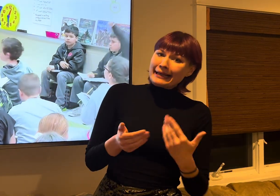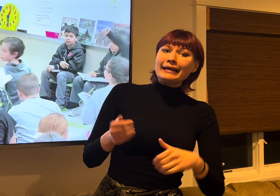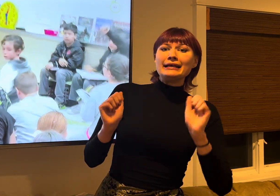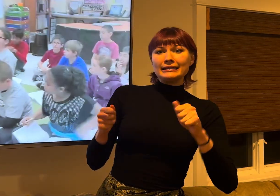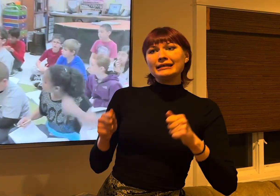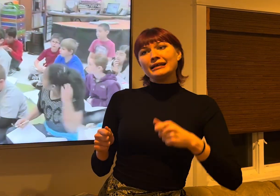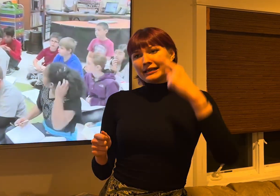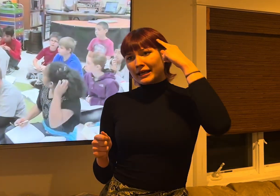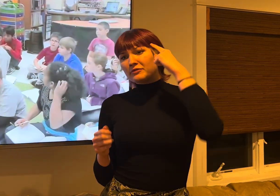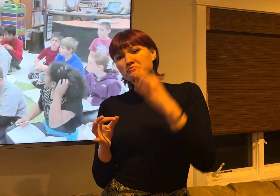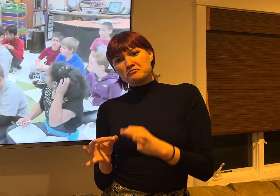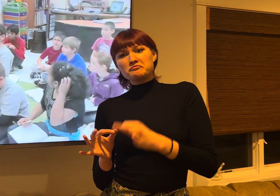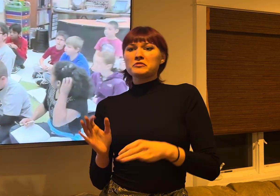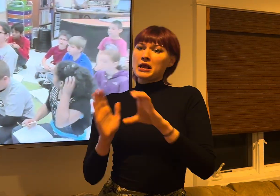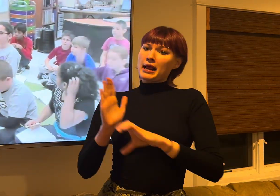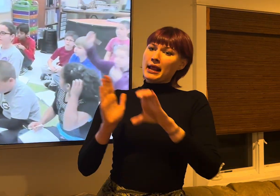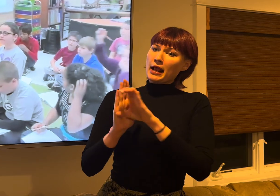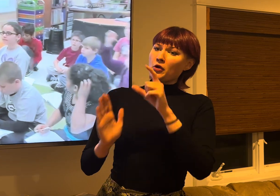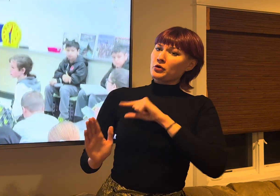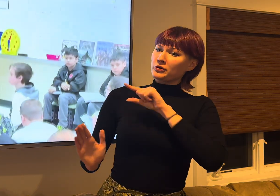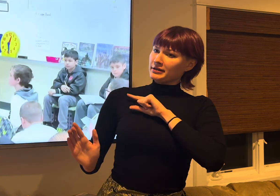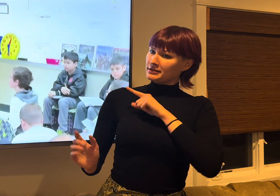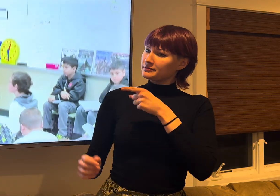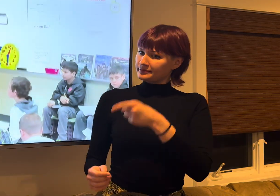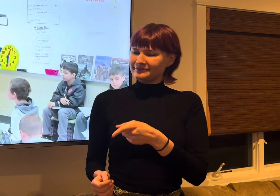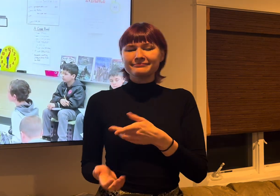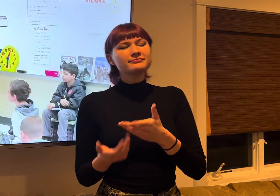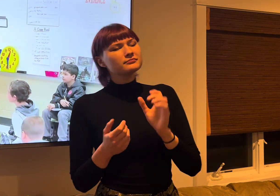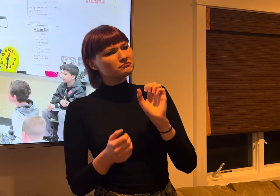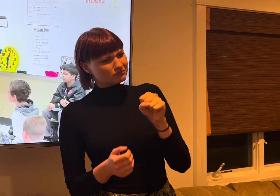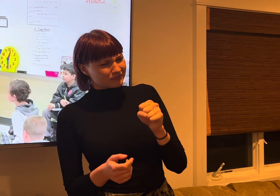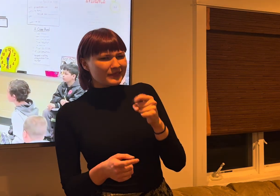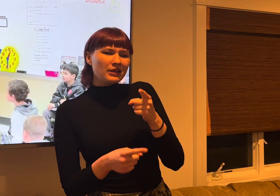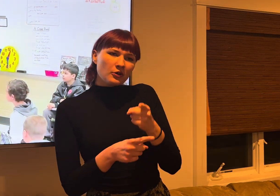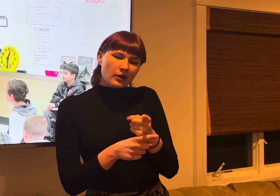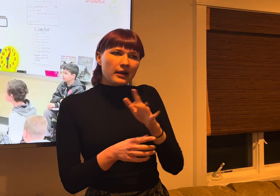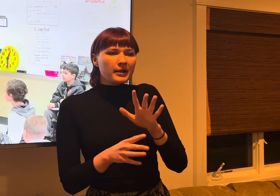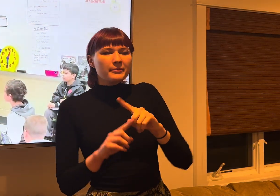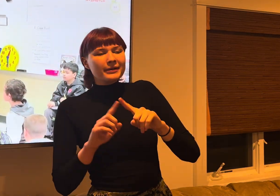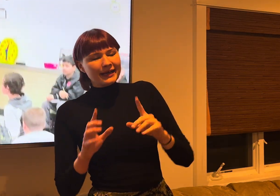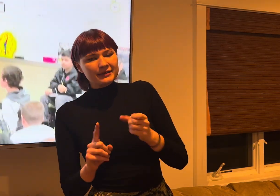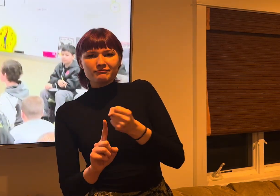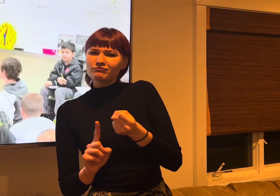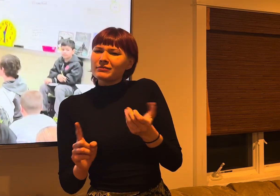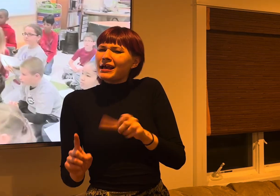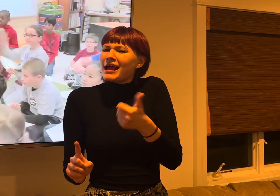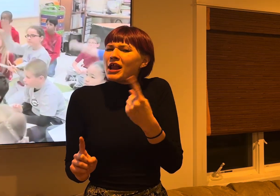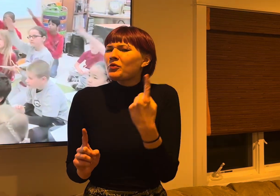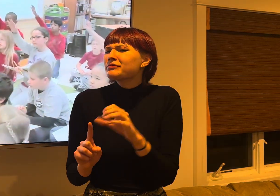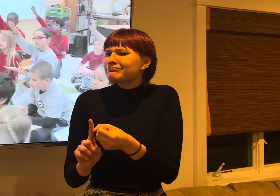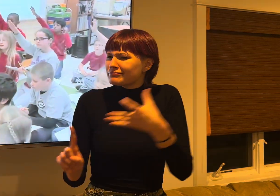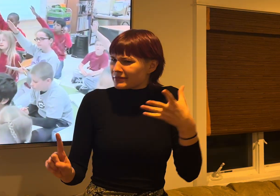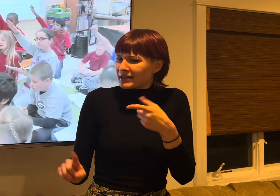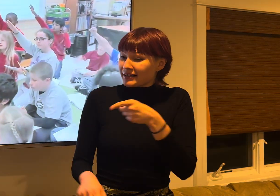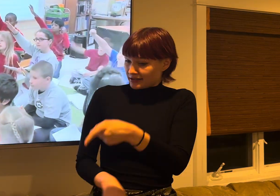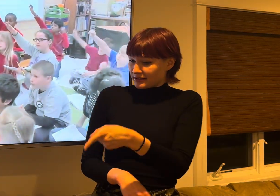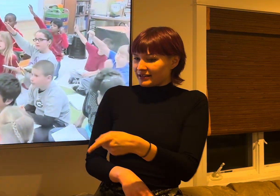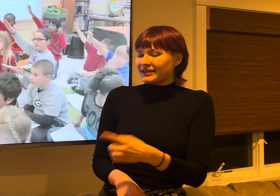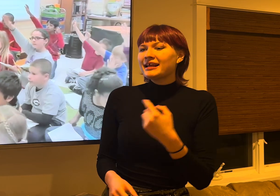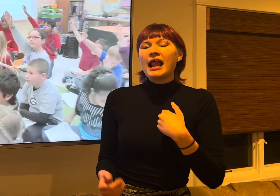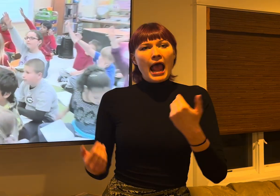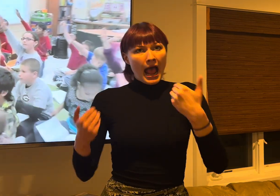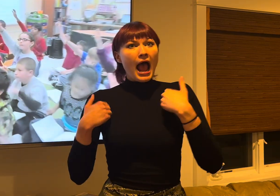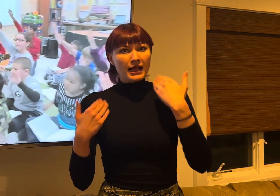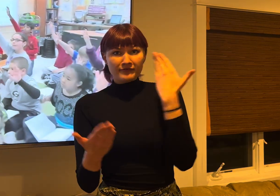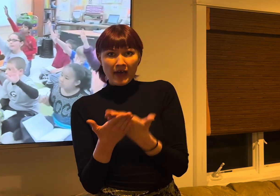elaborate? Facts about it. Perfect. It has facts. How do we know a fact from an opinion? Really quick, how do we review